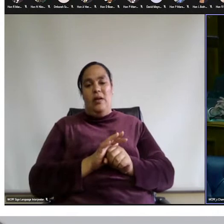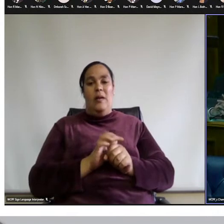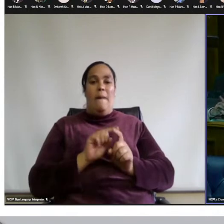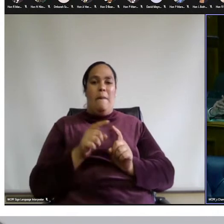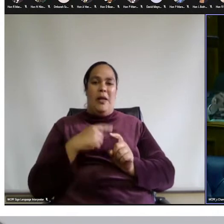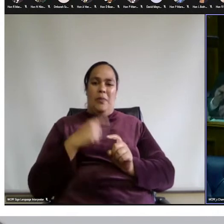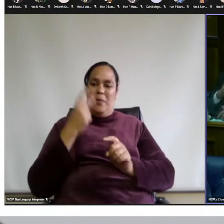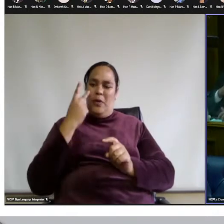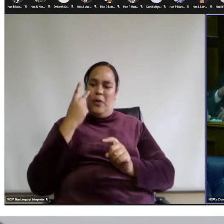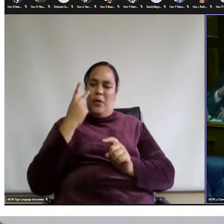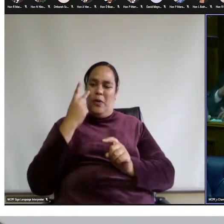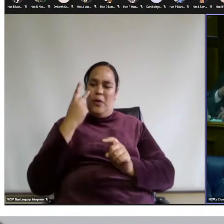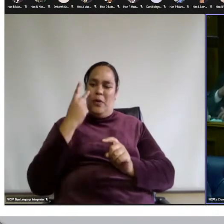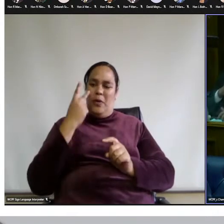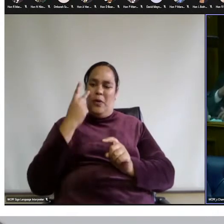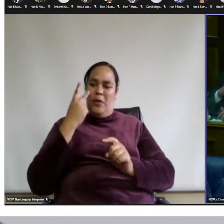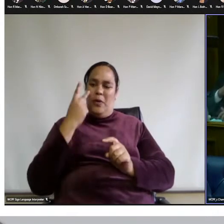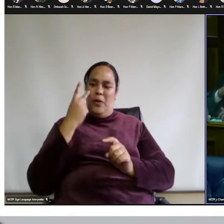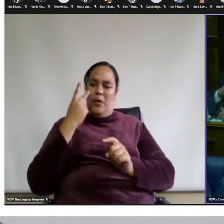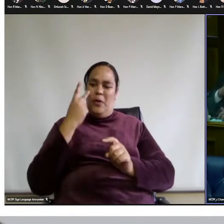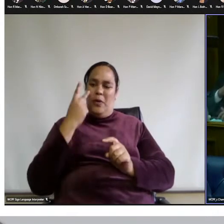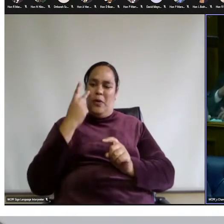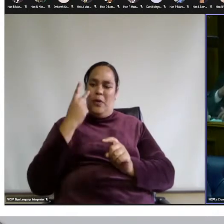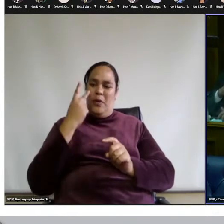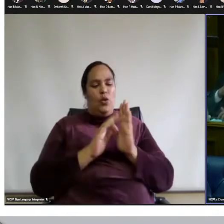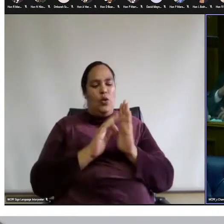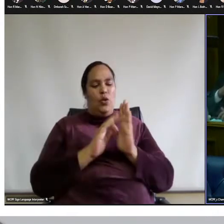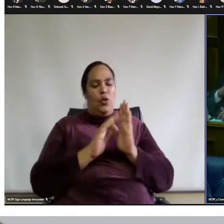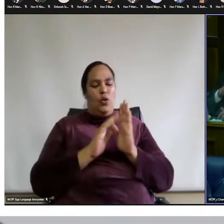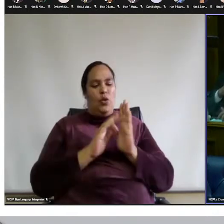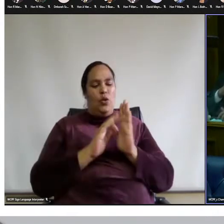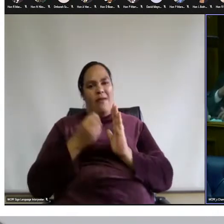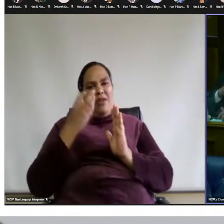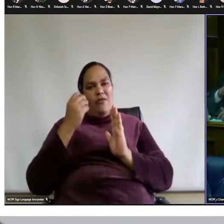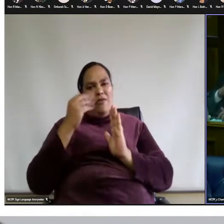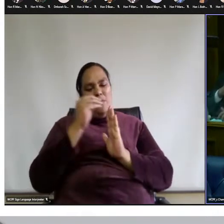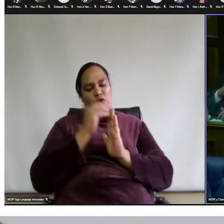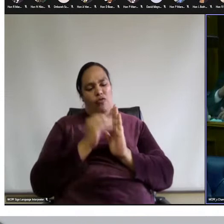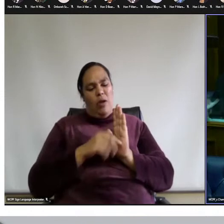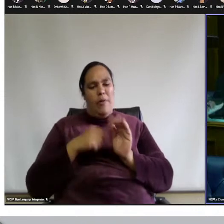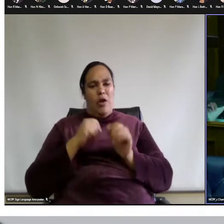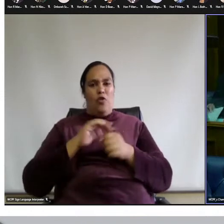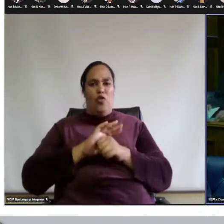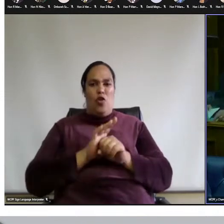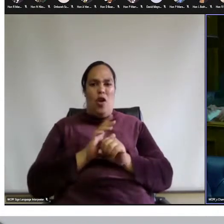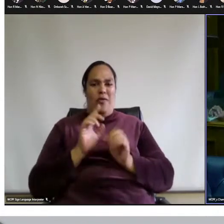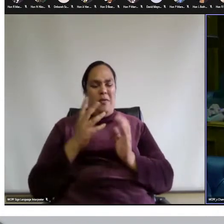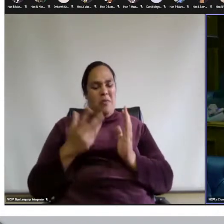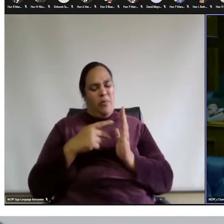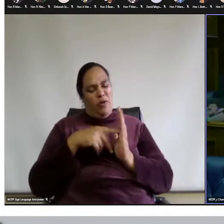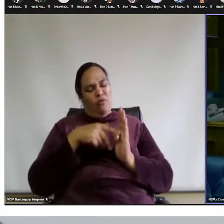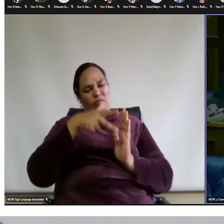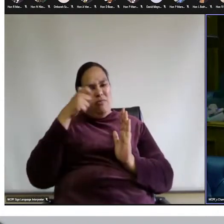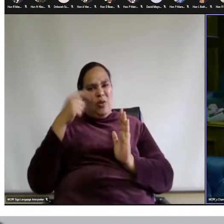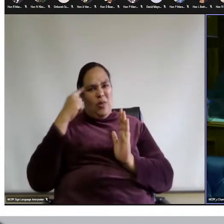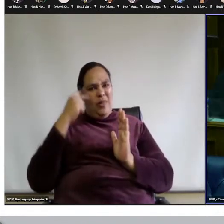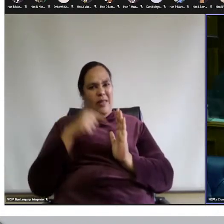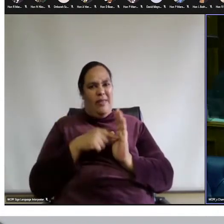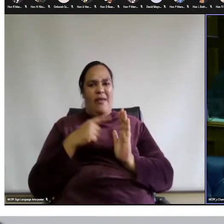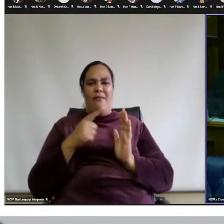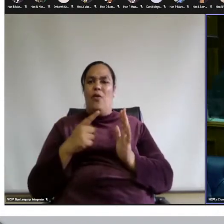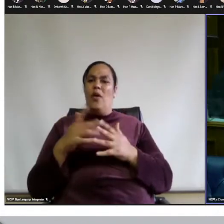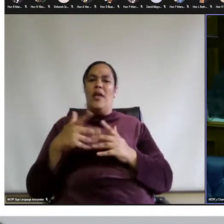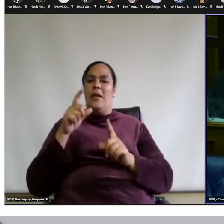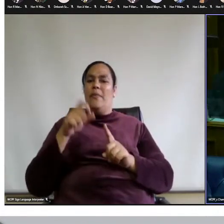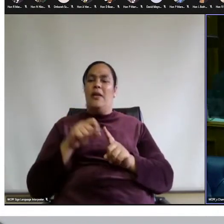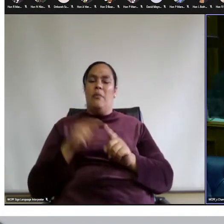at the department's so-called easy read booklet containing information on COVID-19, one would think that this was for anyone and not